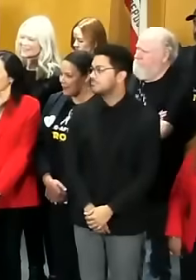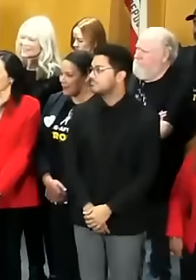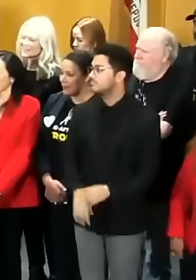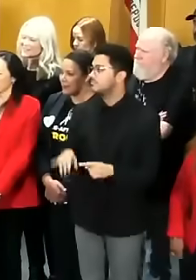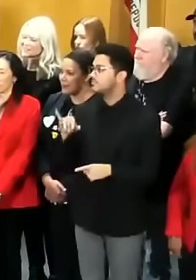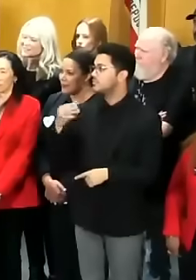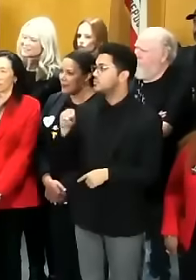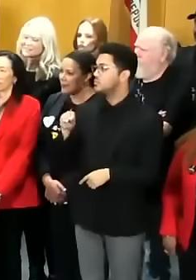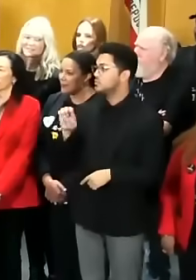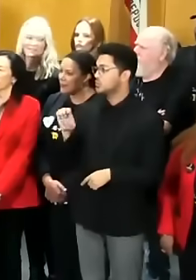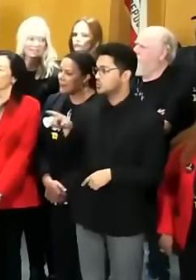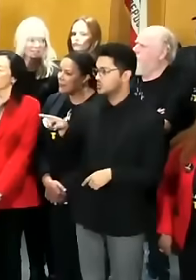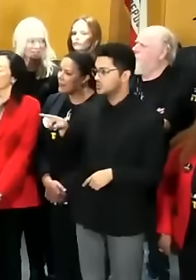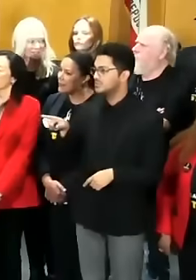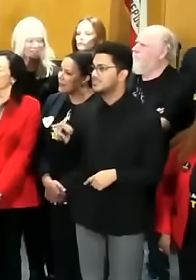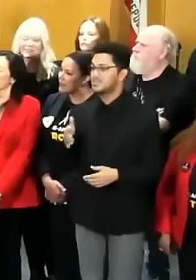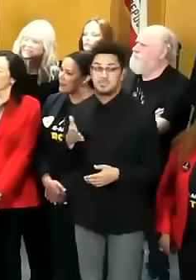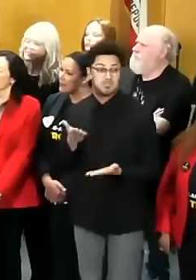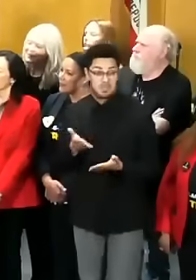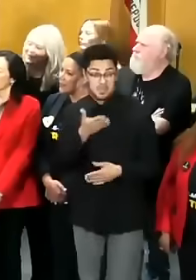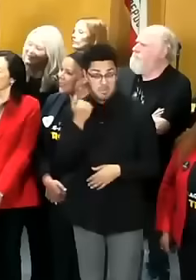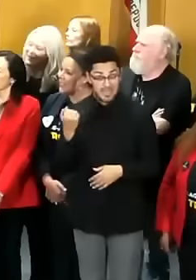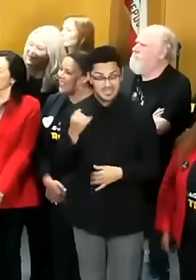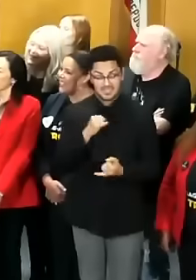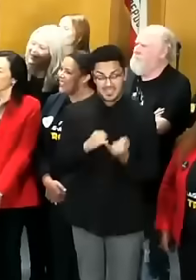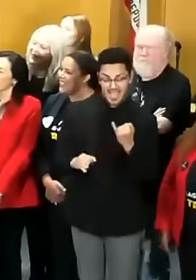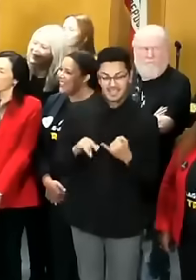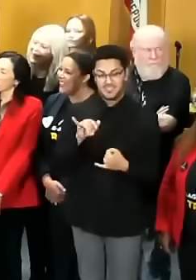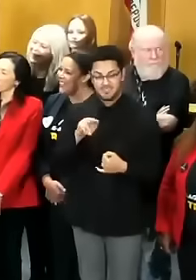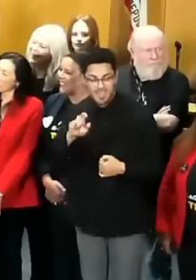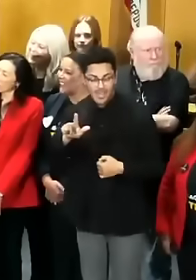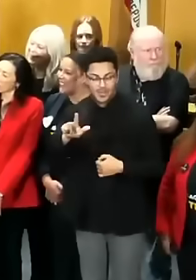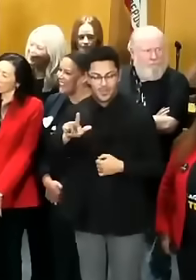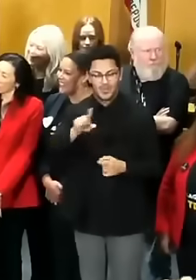Joe? Hey, this might be the best last final question.